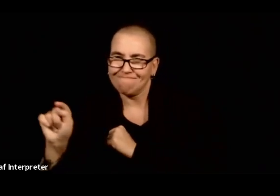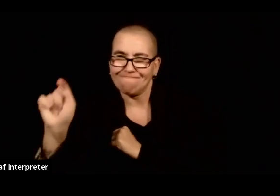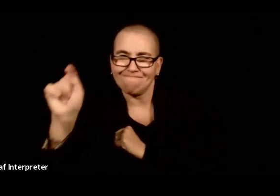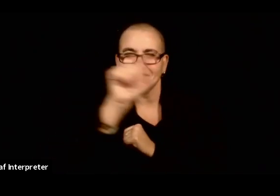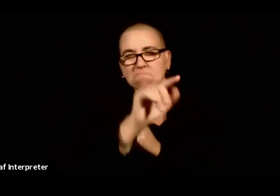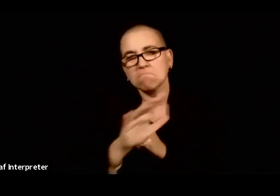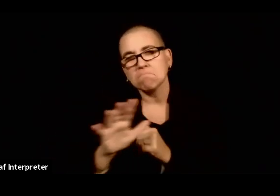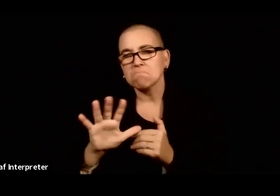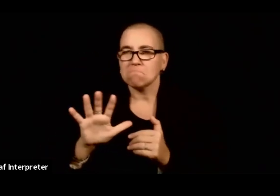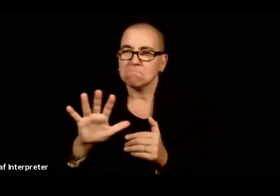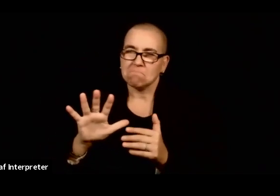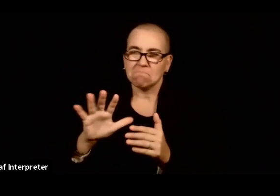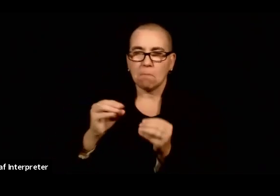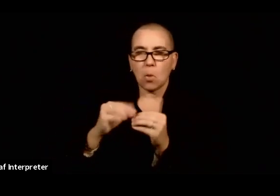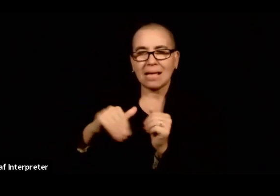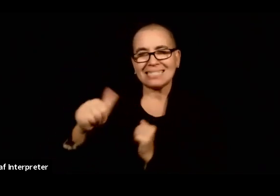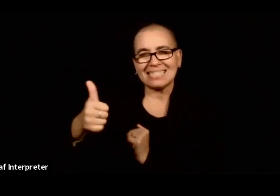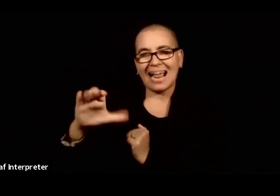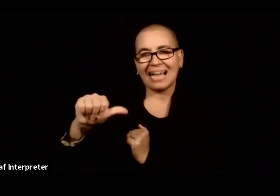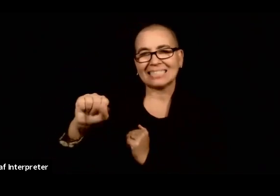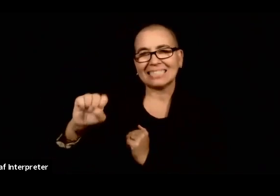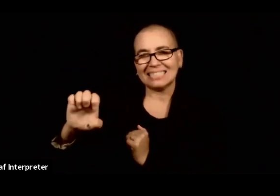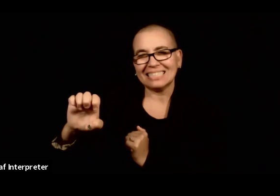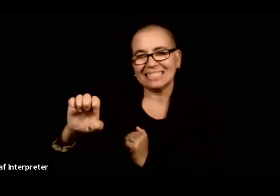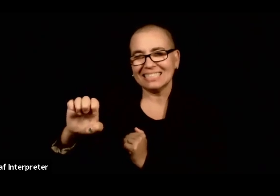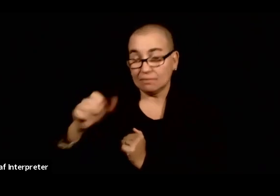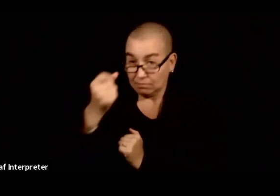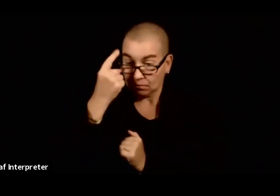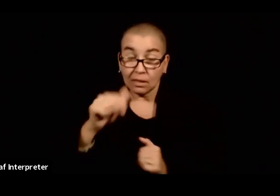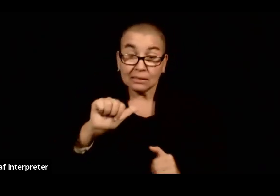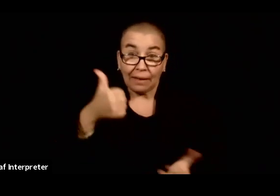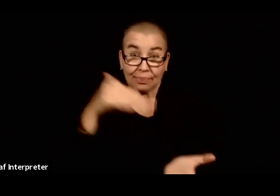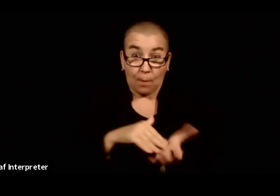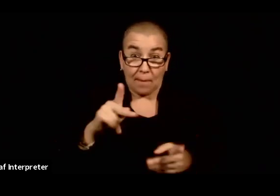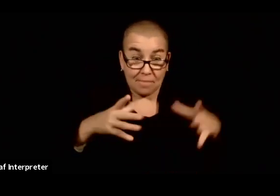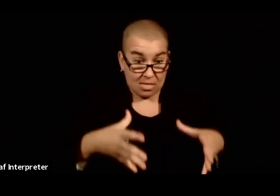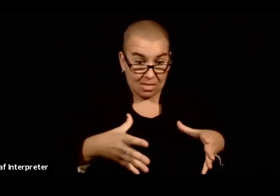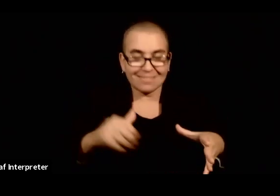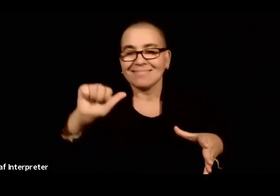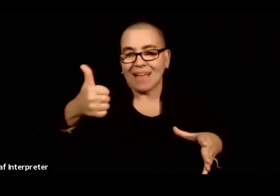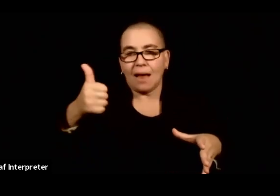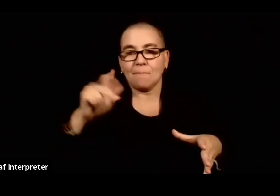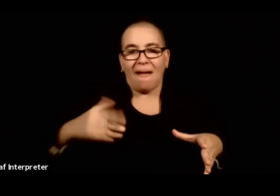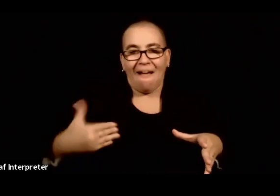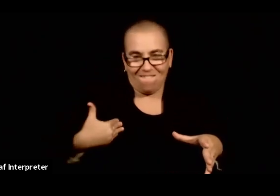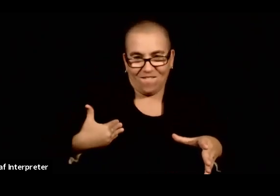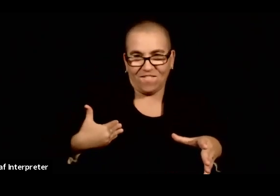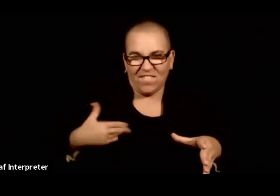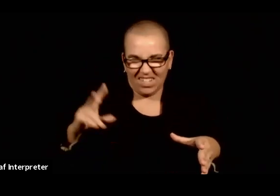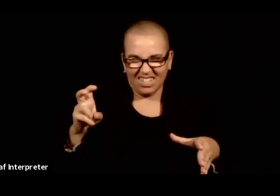And that would be kind of the cutoff for where you would recommend they not allow visitors, is the 10 per